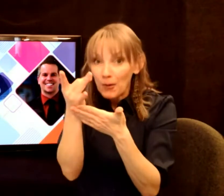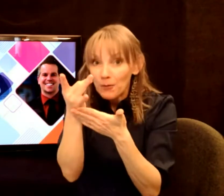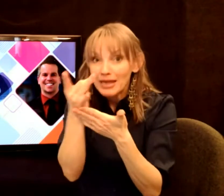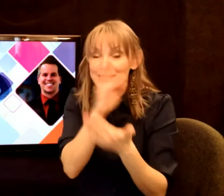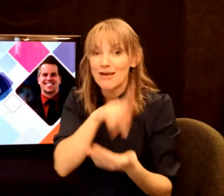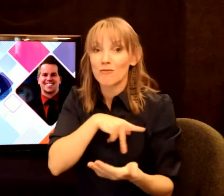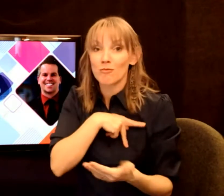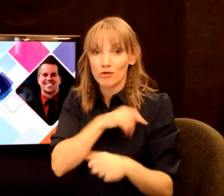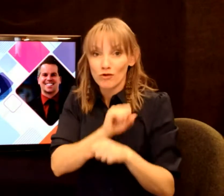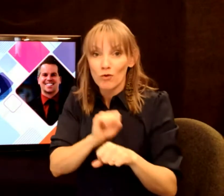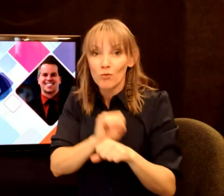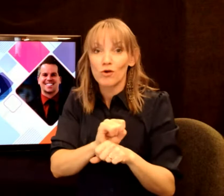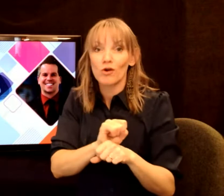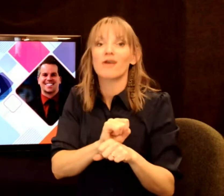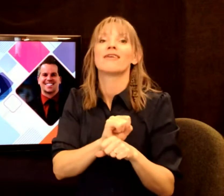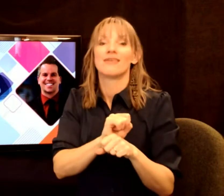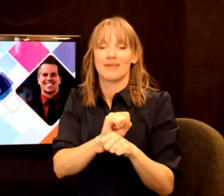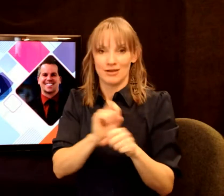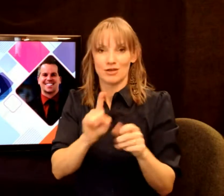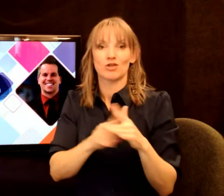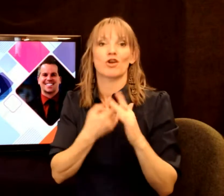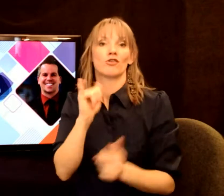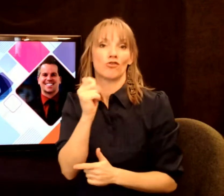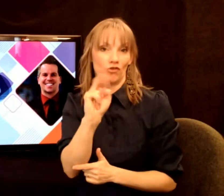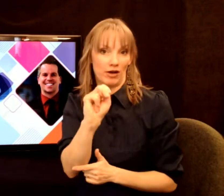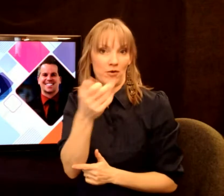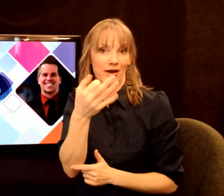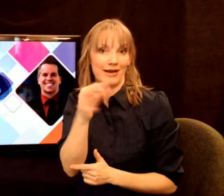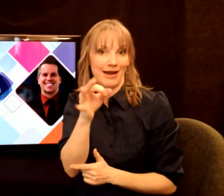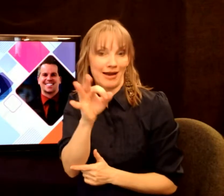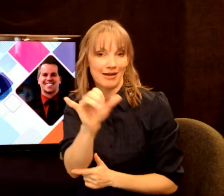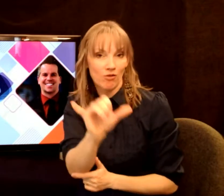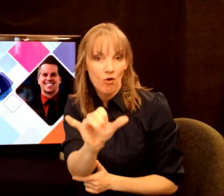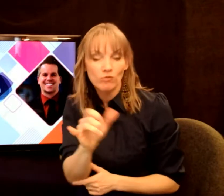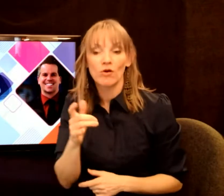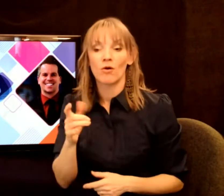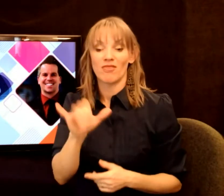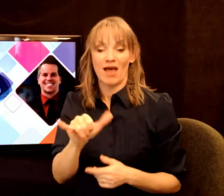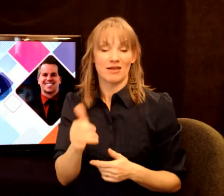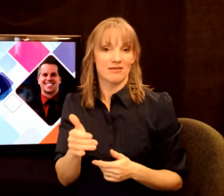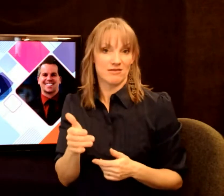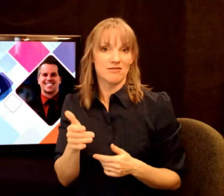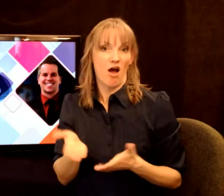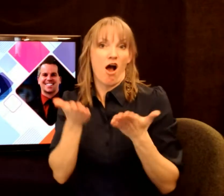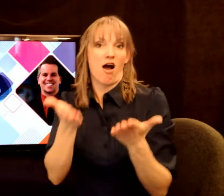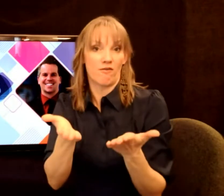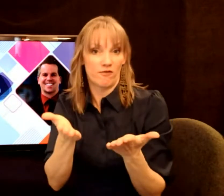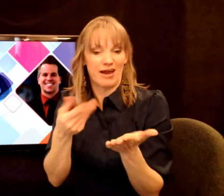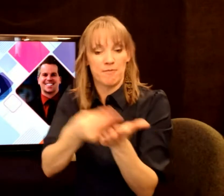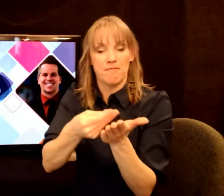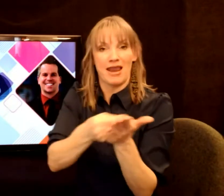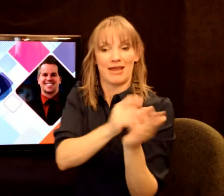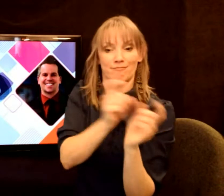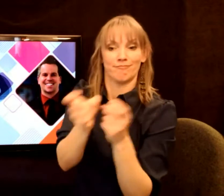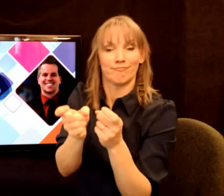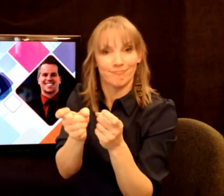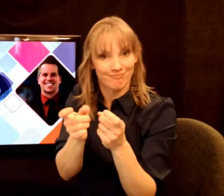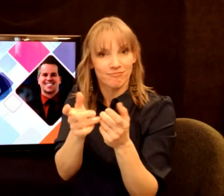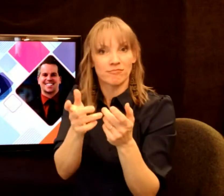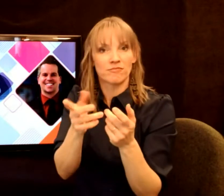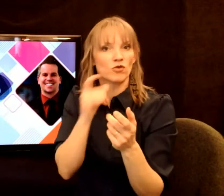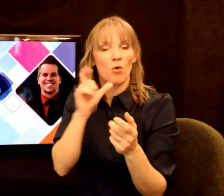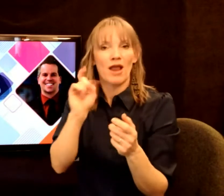work, also starting on the 19th. And we're offering that on a love offering because we want to invite anyone into